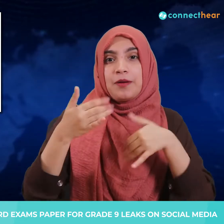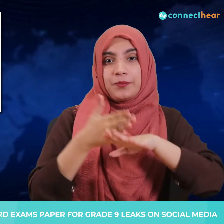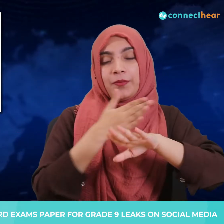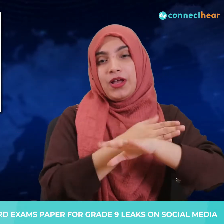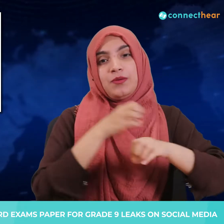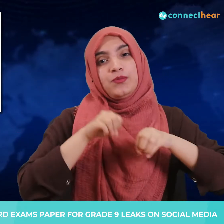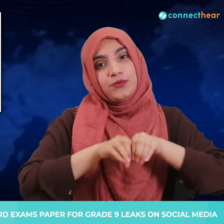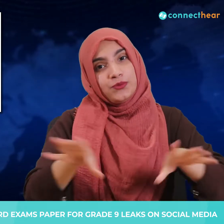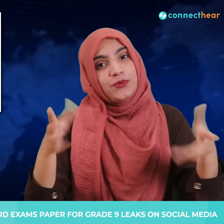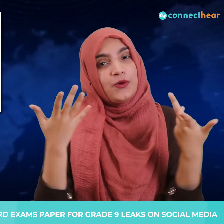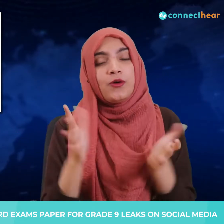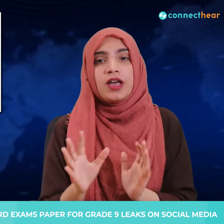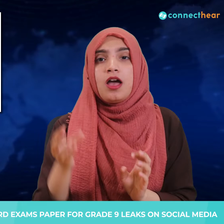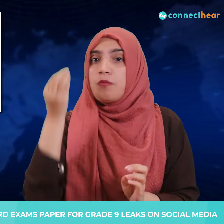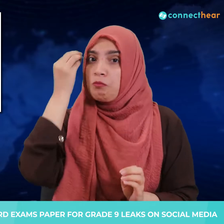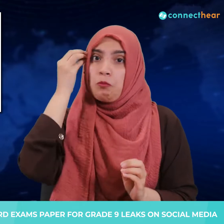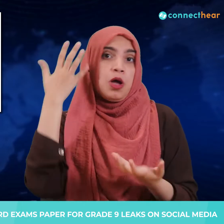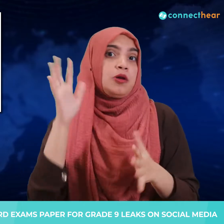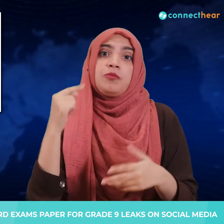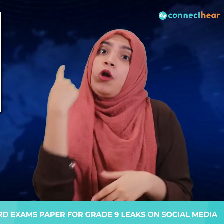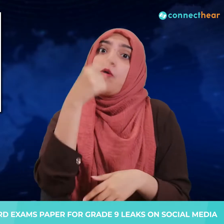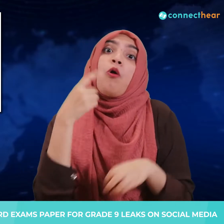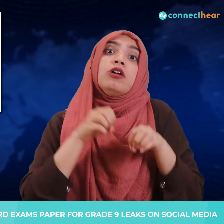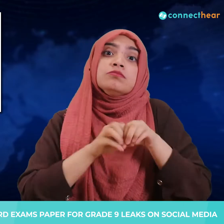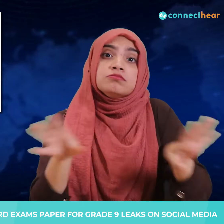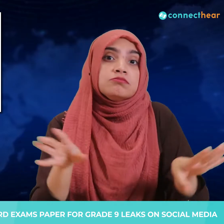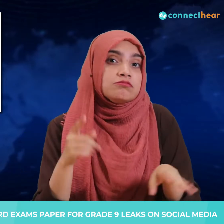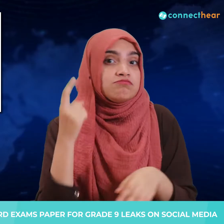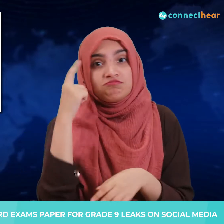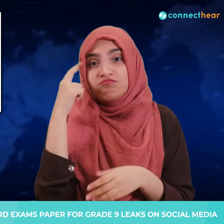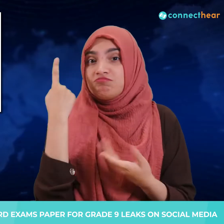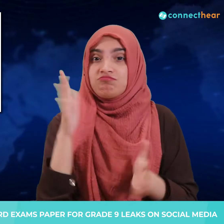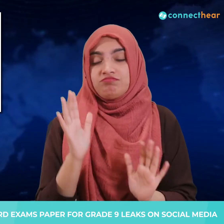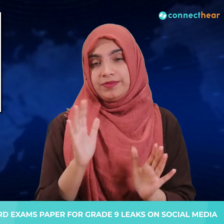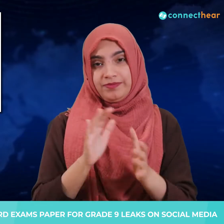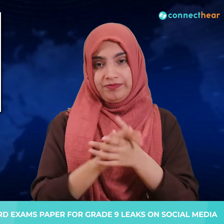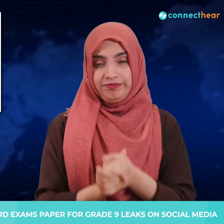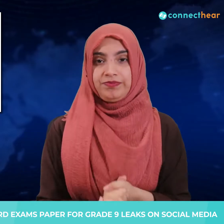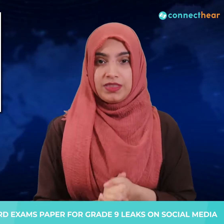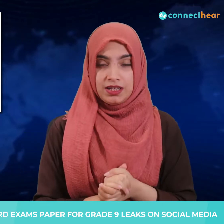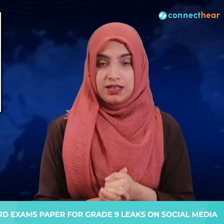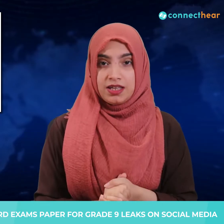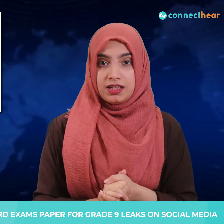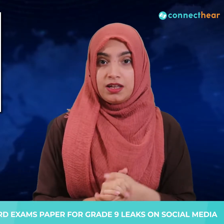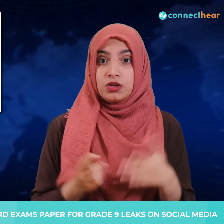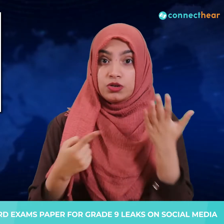physics and mathematics were made public by unidentified sources on Tuesday and Wednesday.